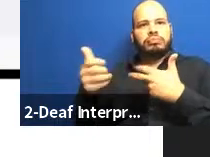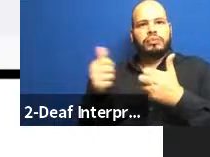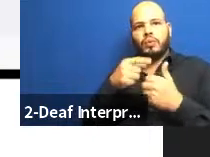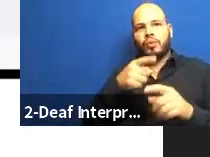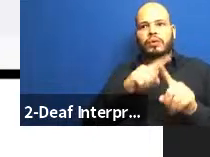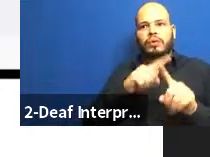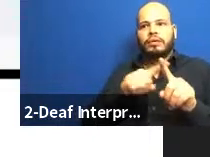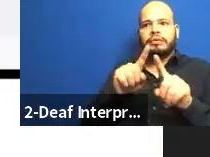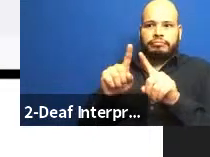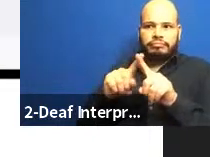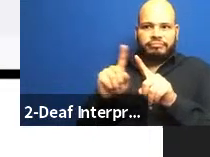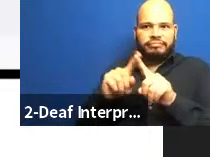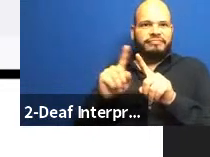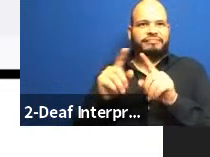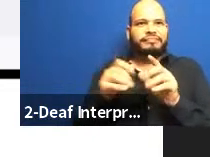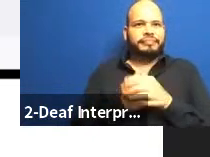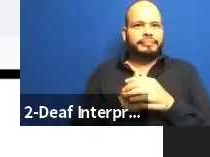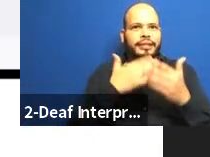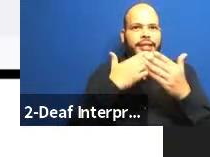Apocalypse.